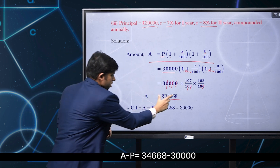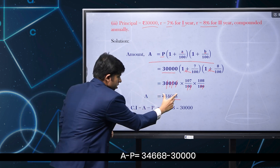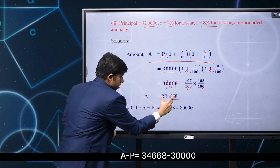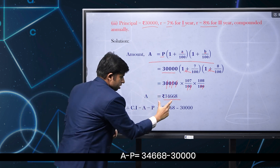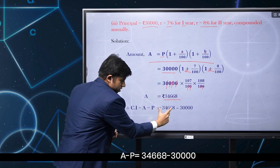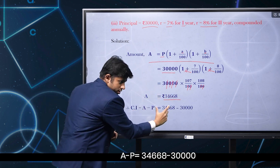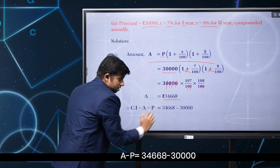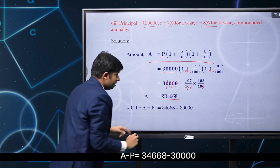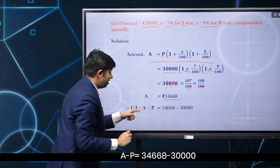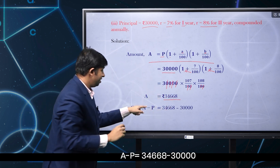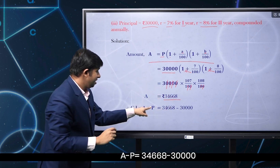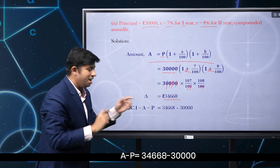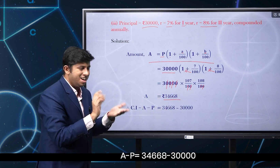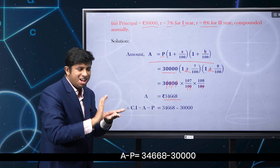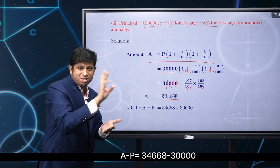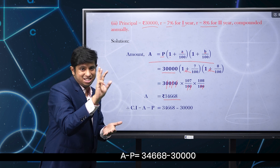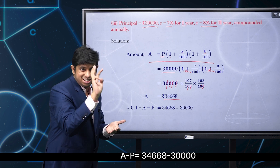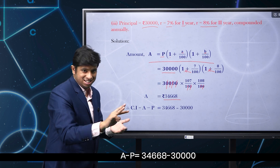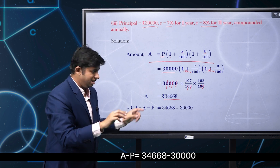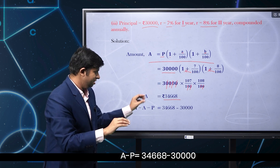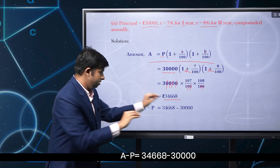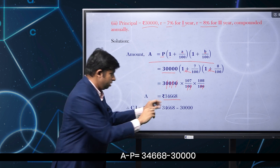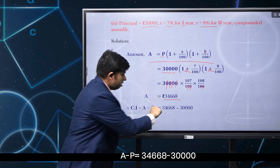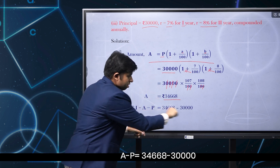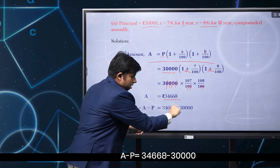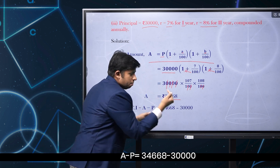amount minus principal is equals to 34,668 minus 30,000.